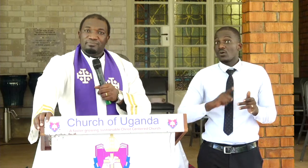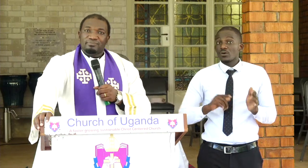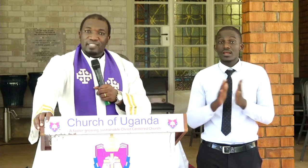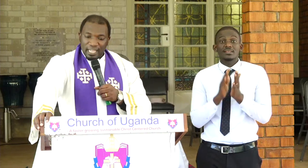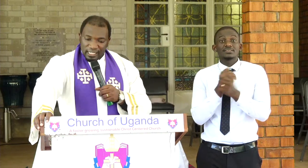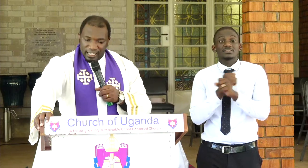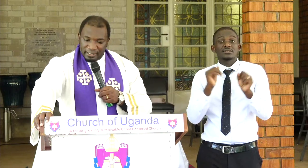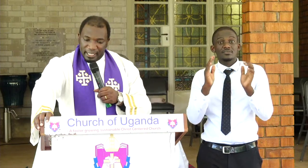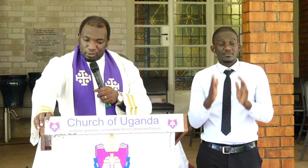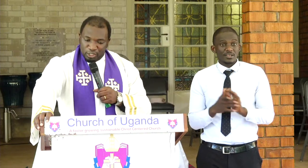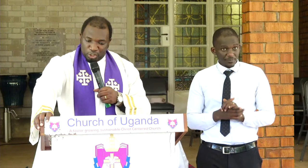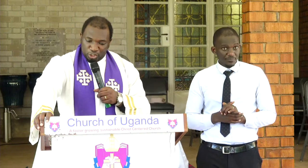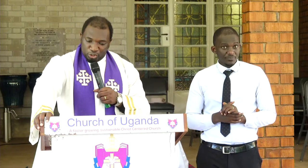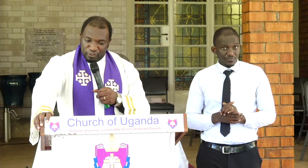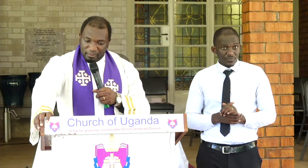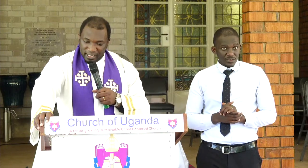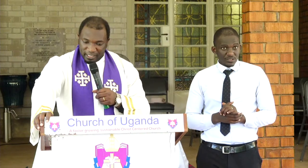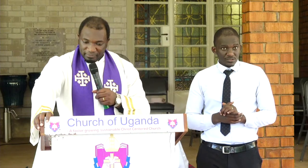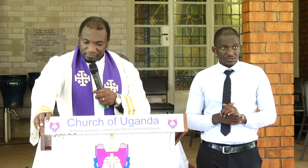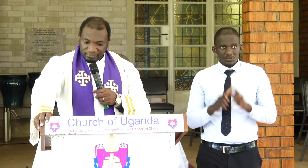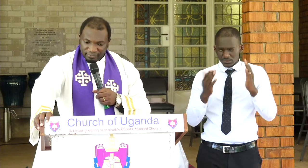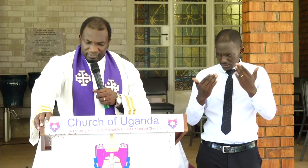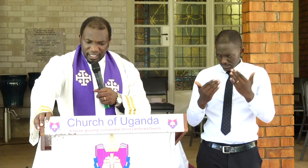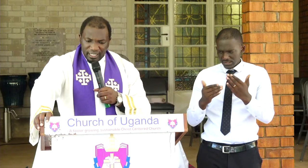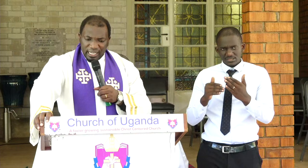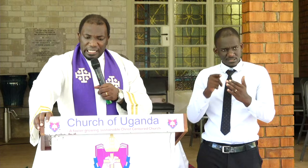Savior. Let's get to the gist of the matter.